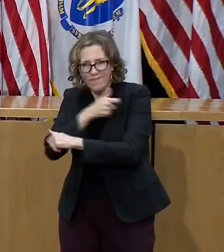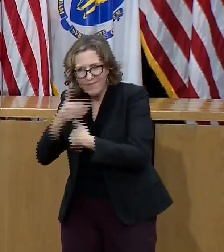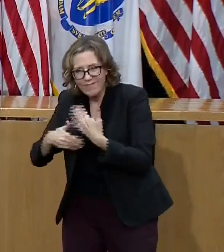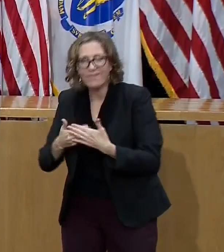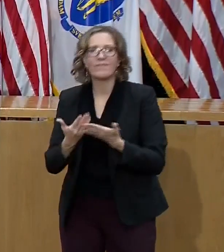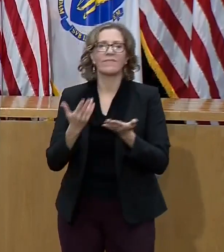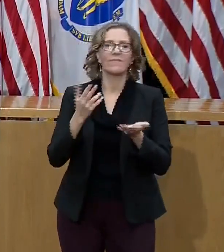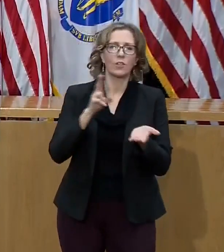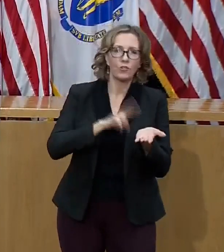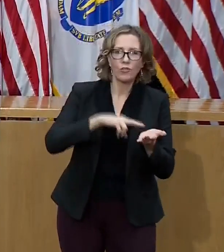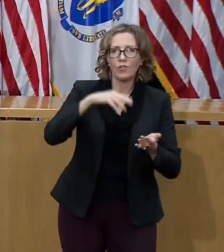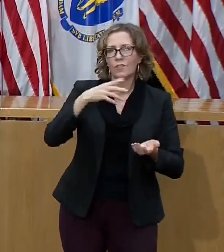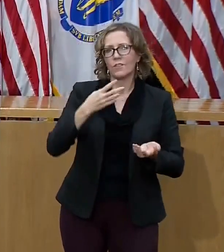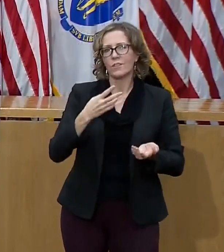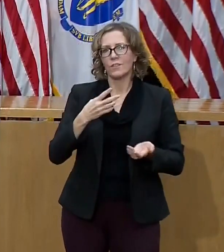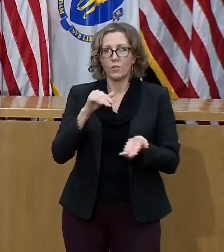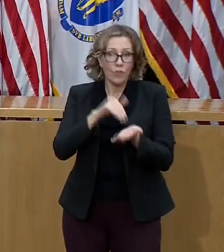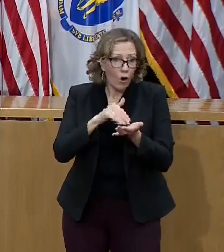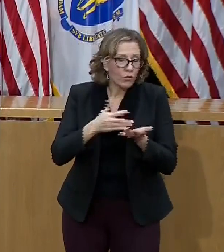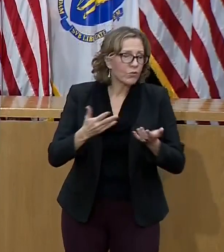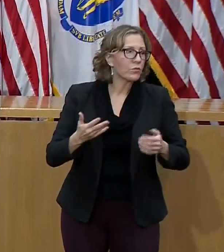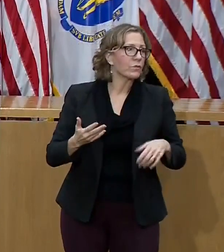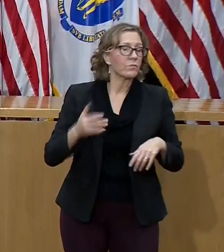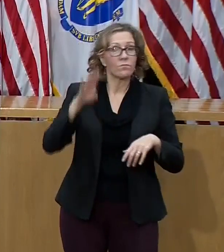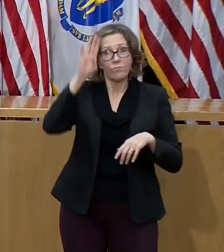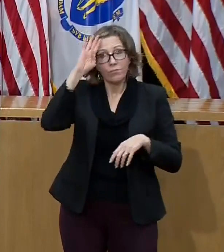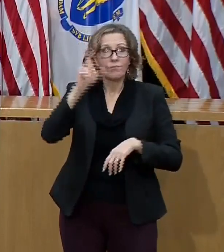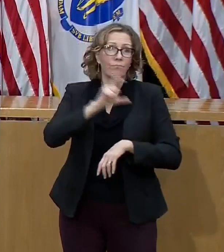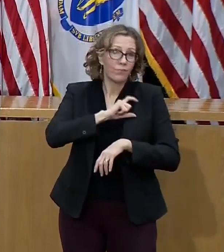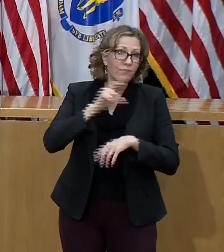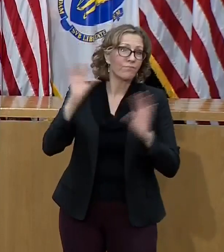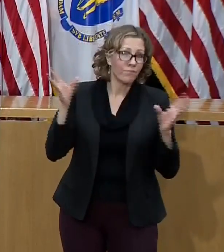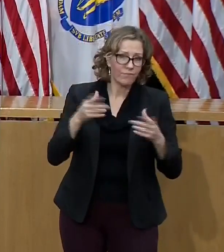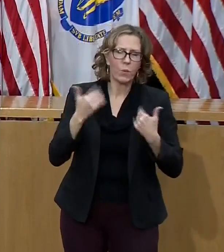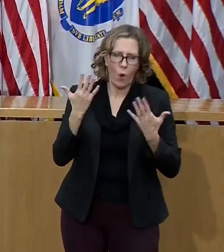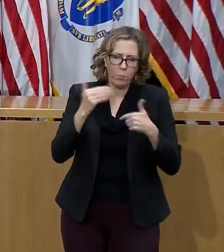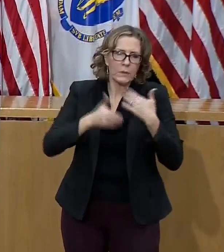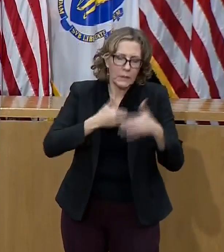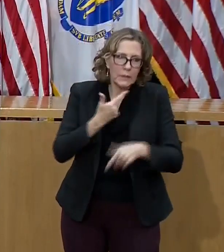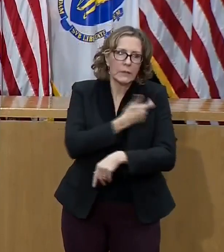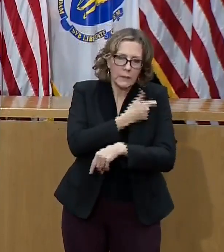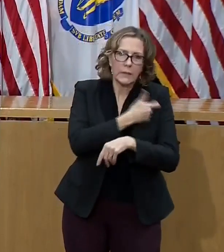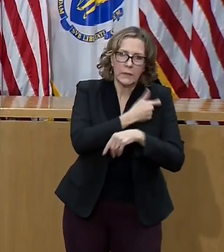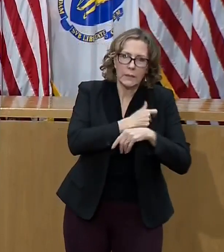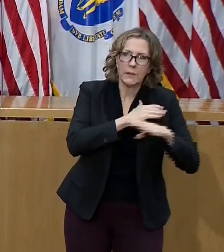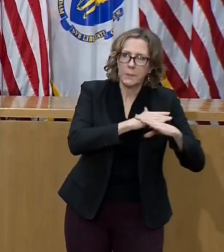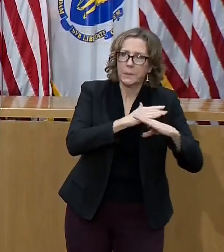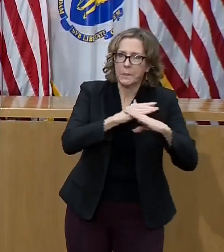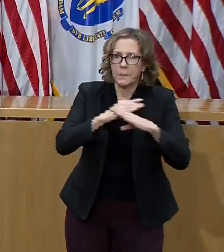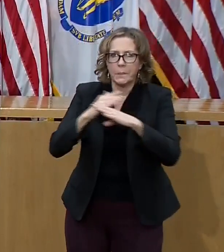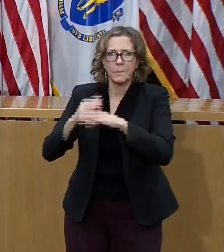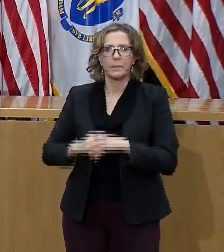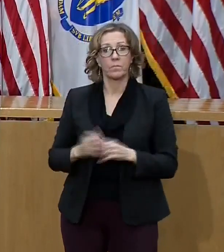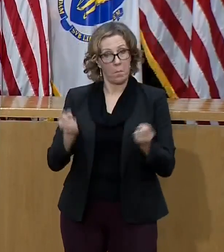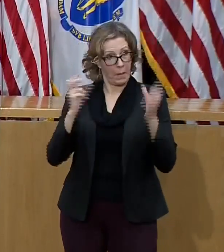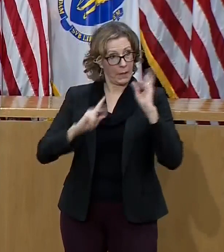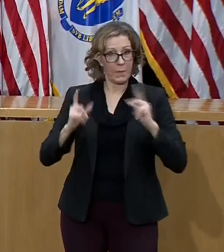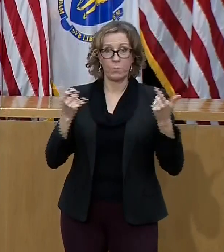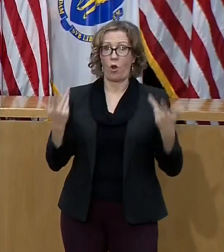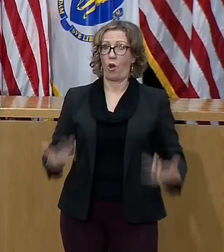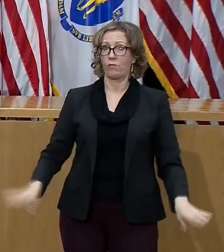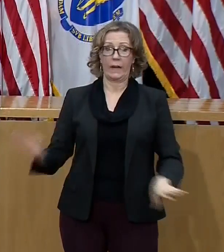doctors and nurses and frontline healthcare workers, as well as long-term care facility residents, are eager to get the